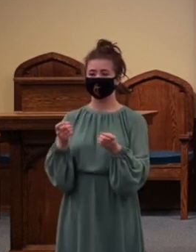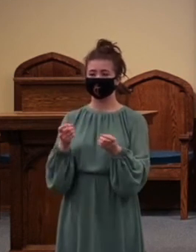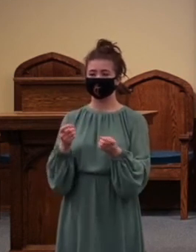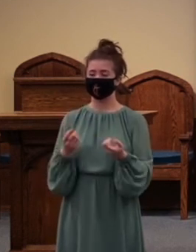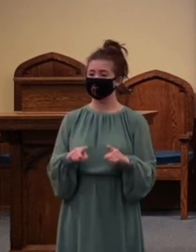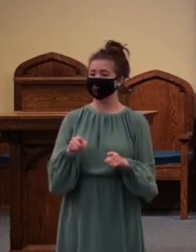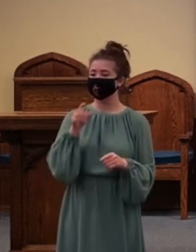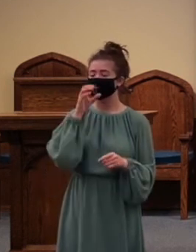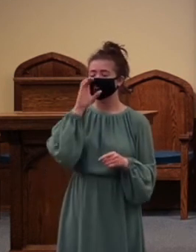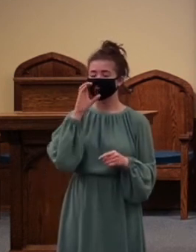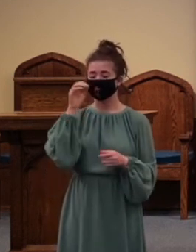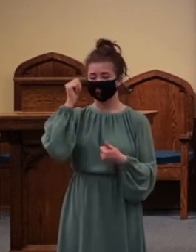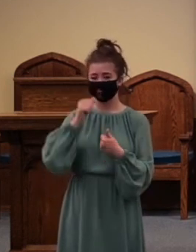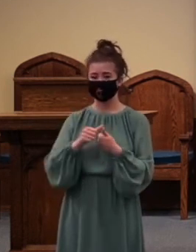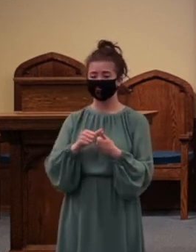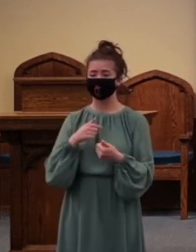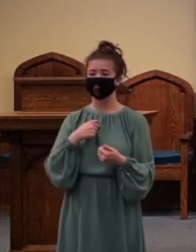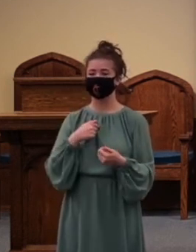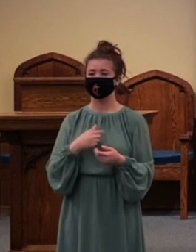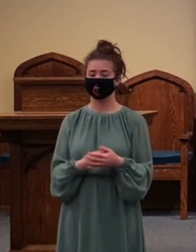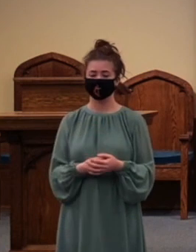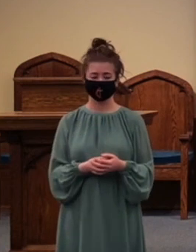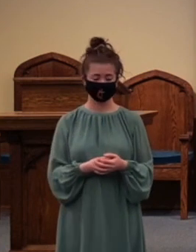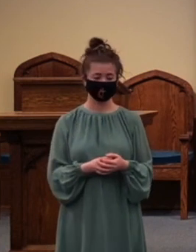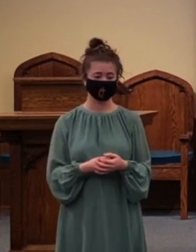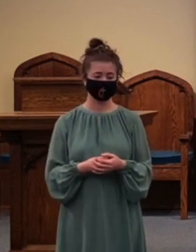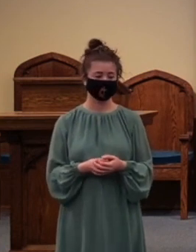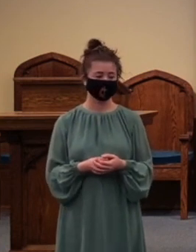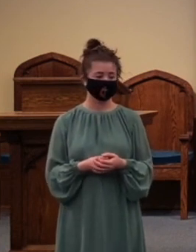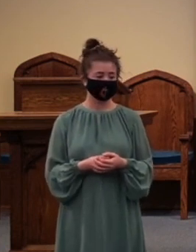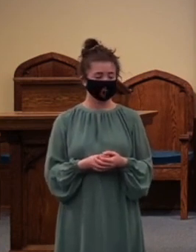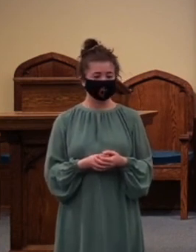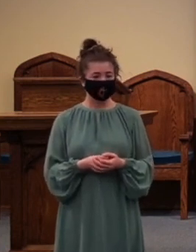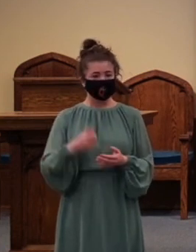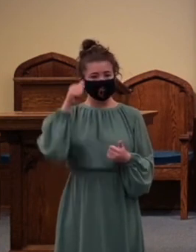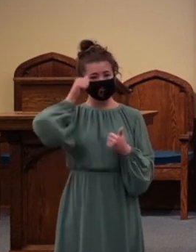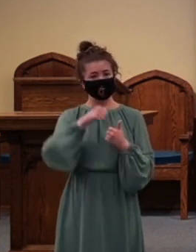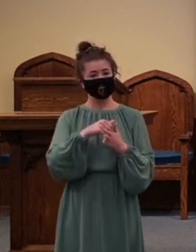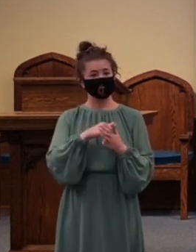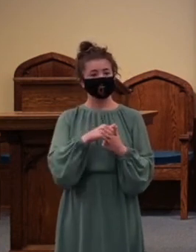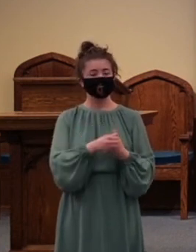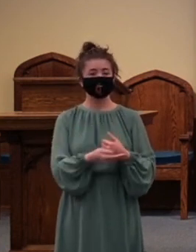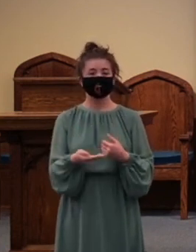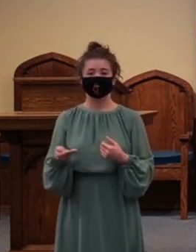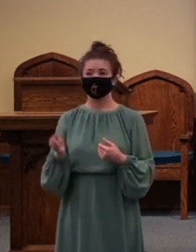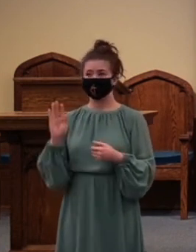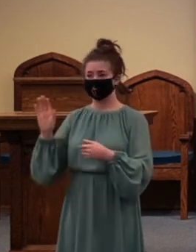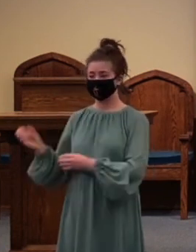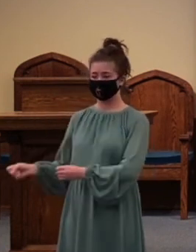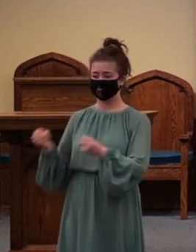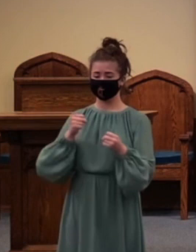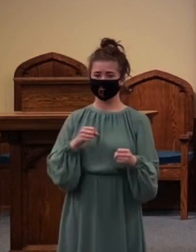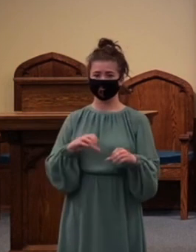it, do so in remembrance of me. And so, in remembrance of these your mighty acts in